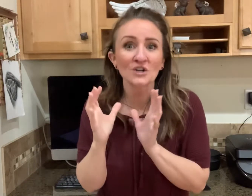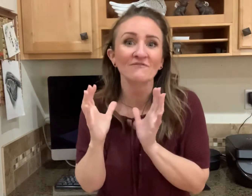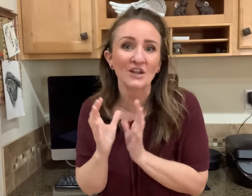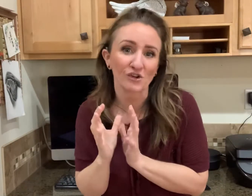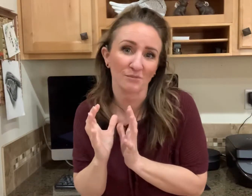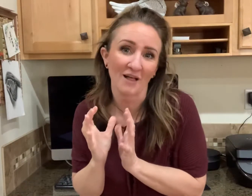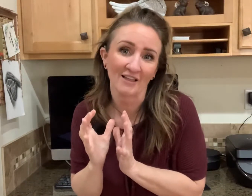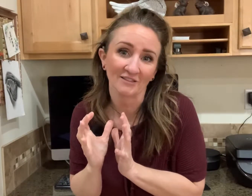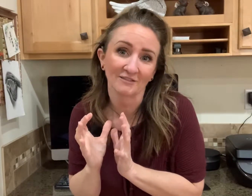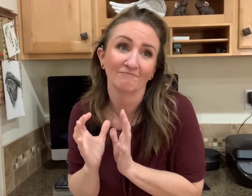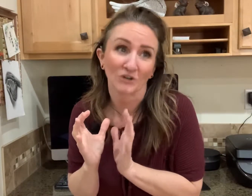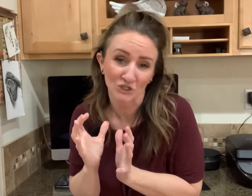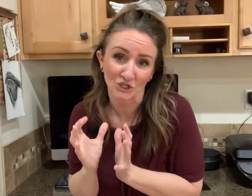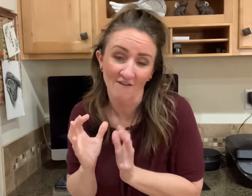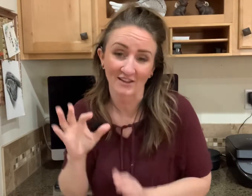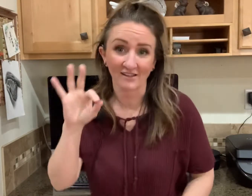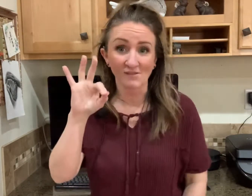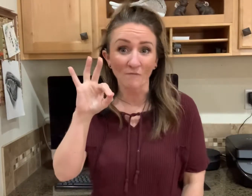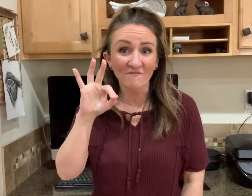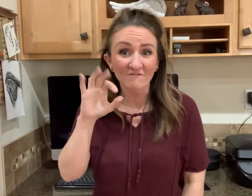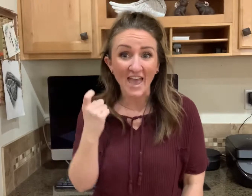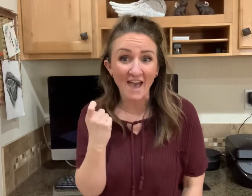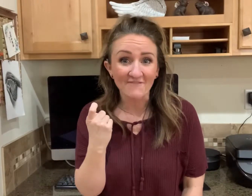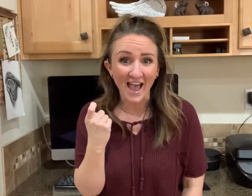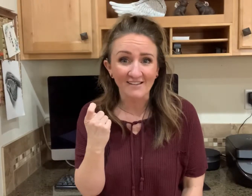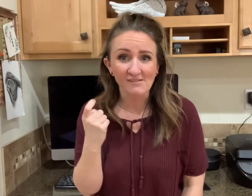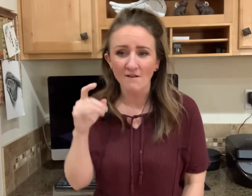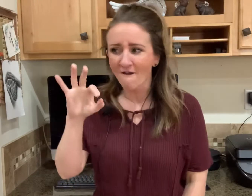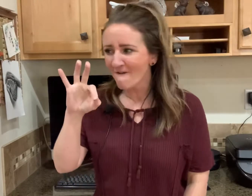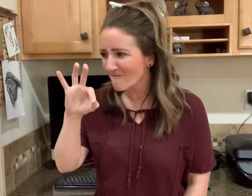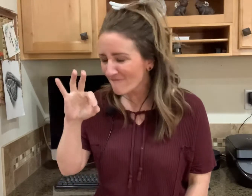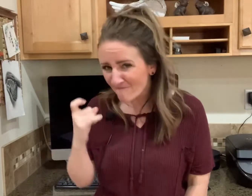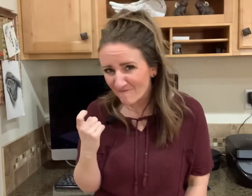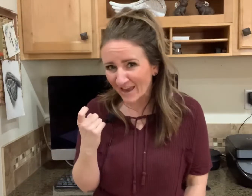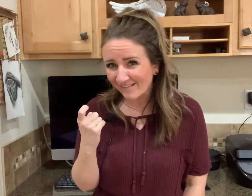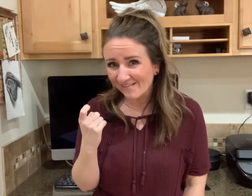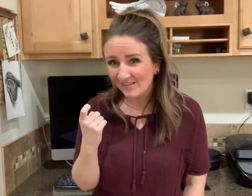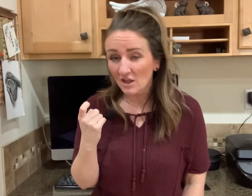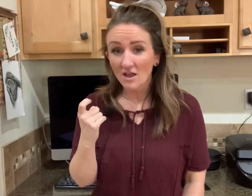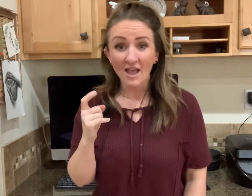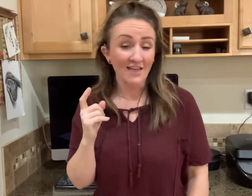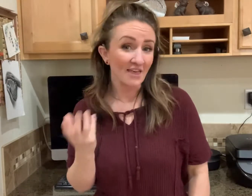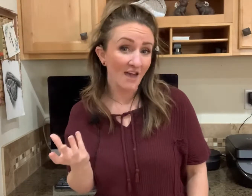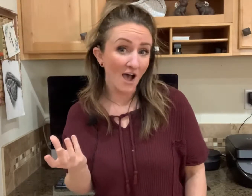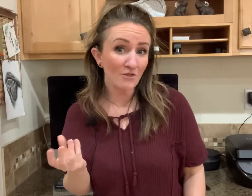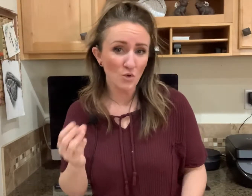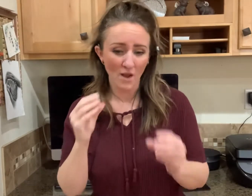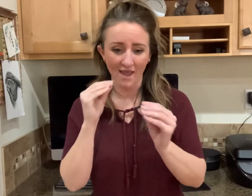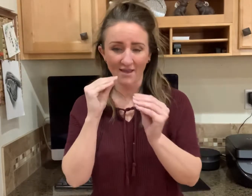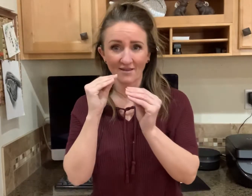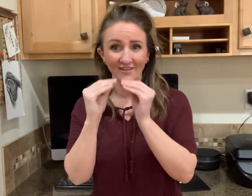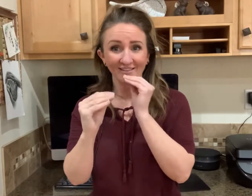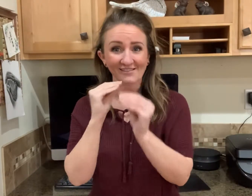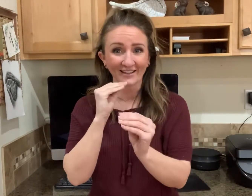finger spelling version of it. So FX, fix. And then the other way is like